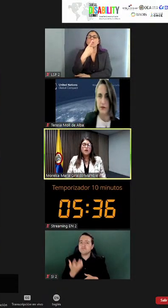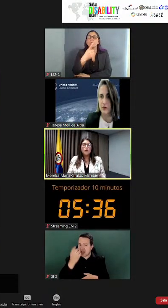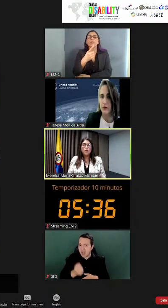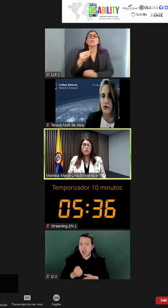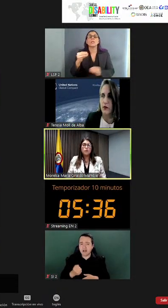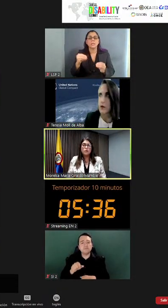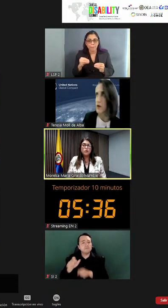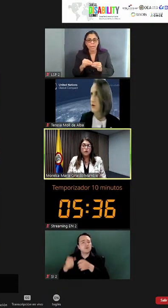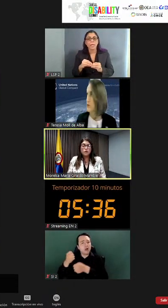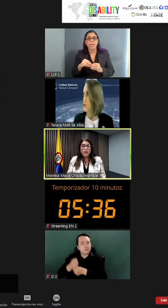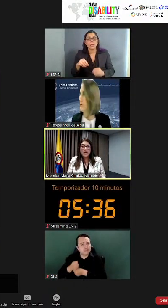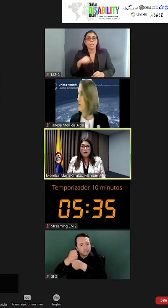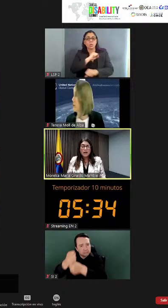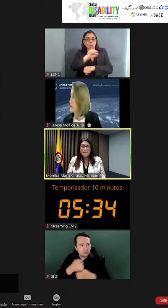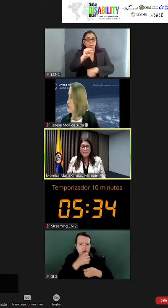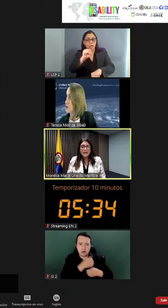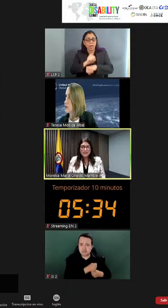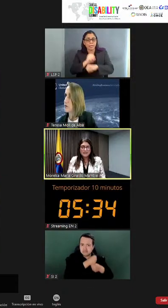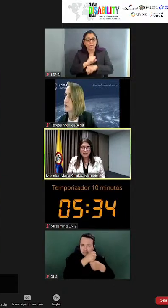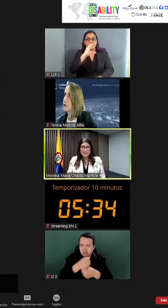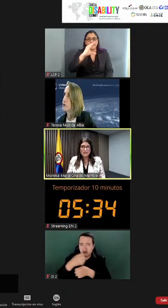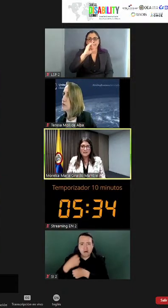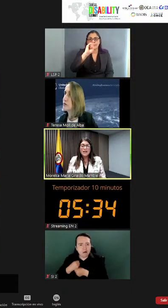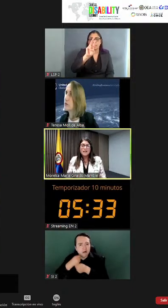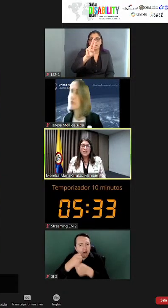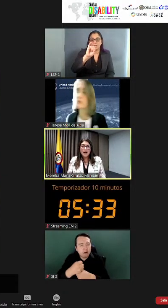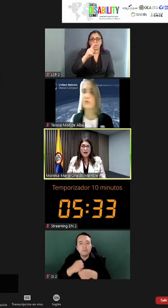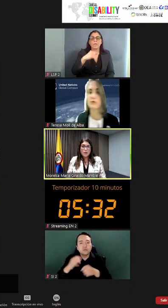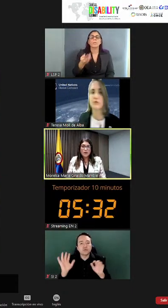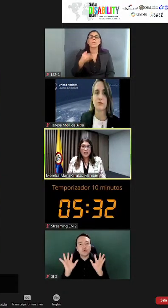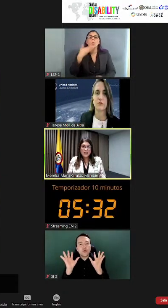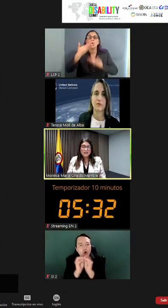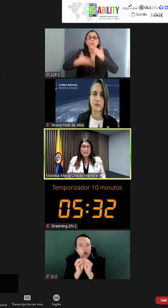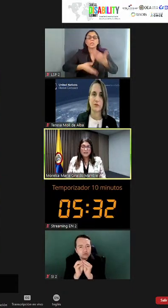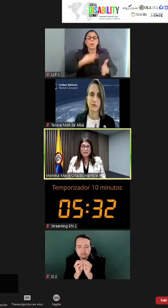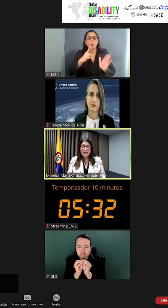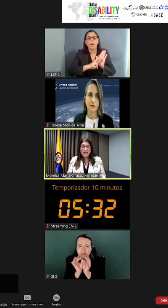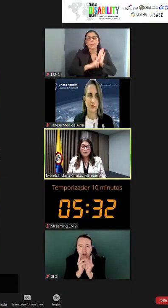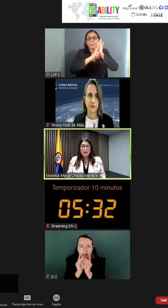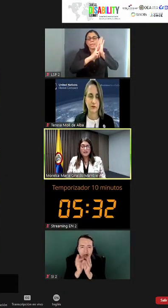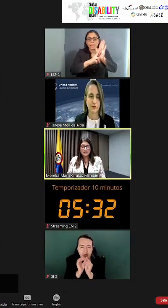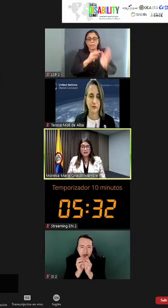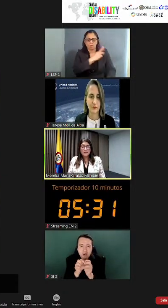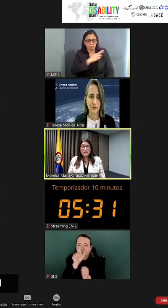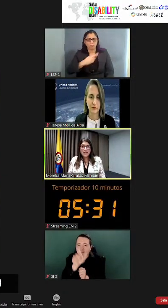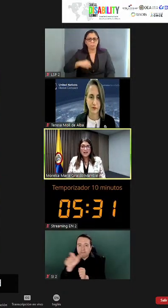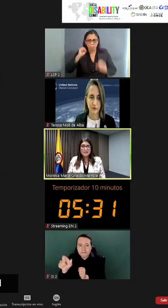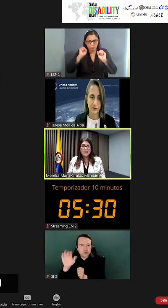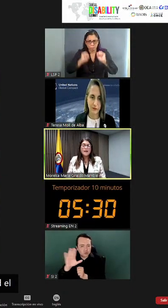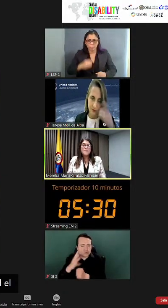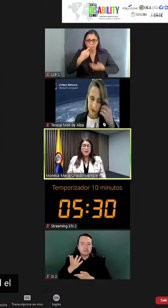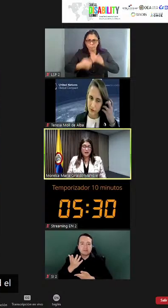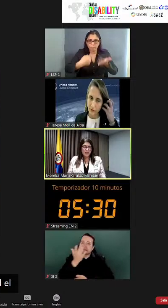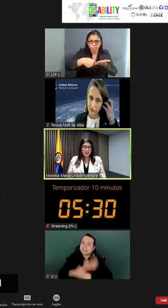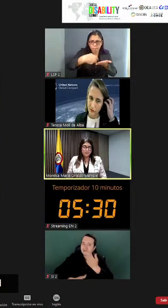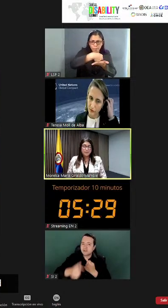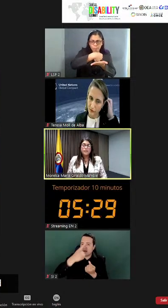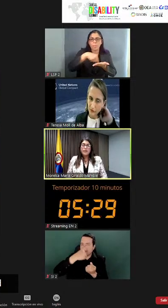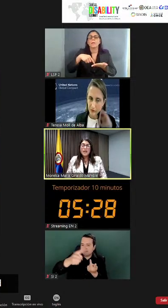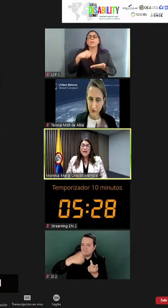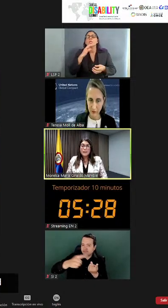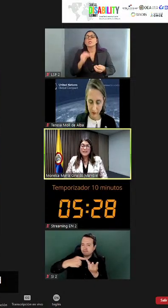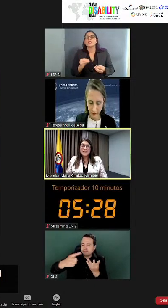representativeness of the civil society with some councils that represent each one of the